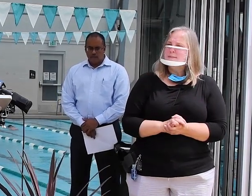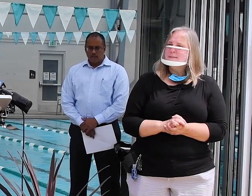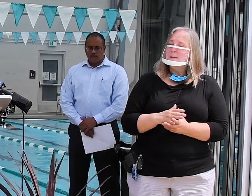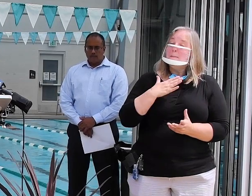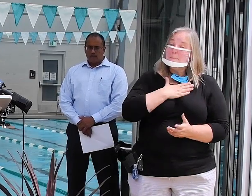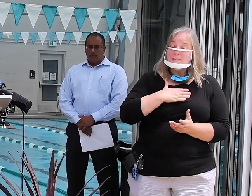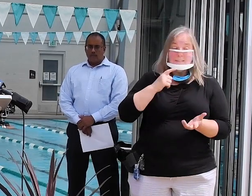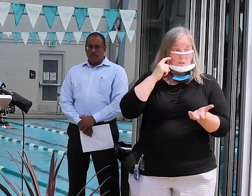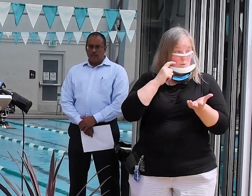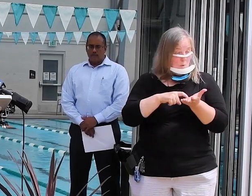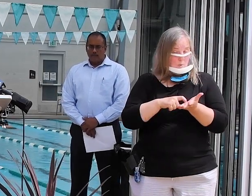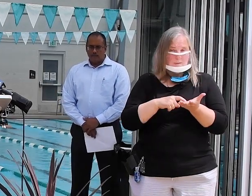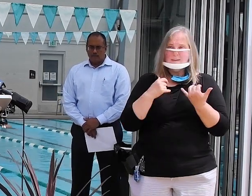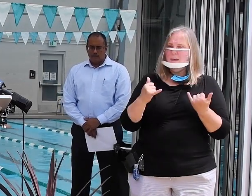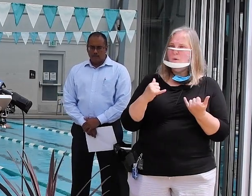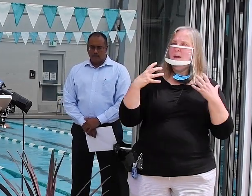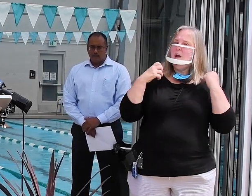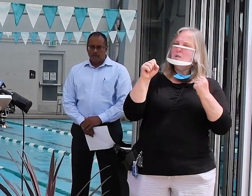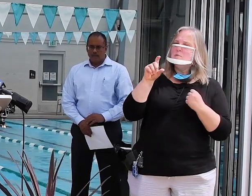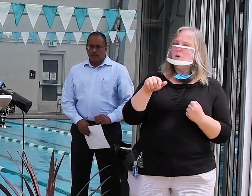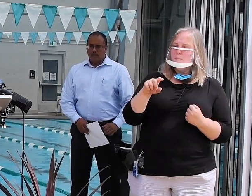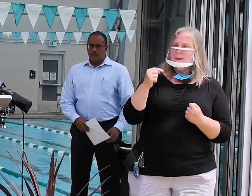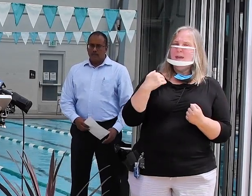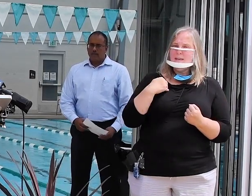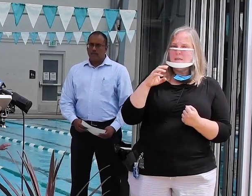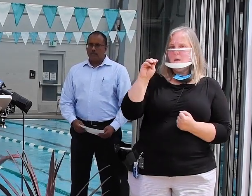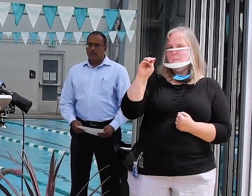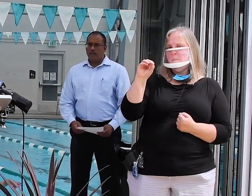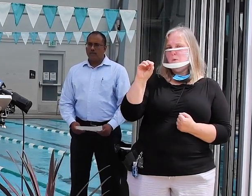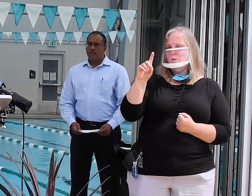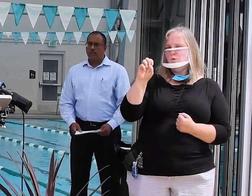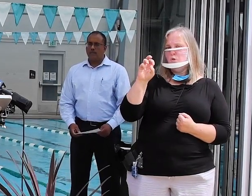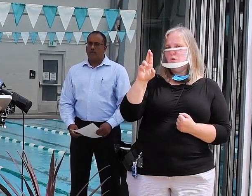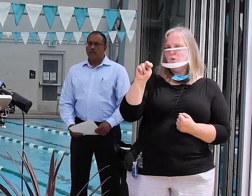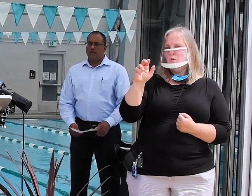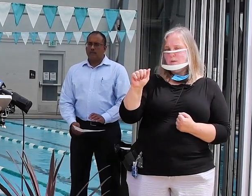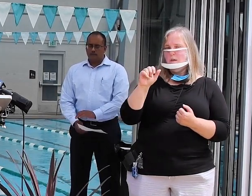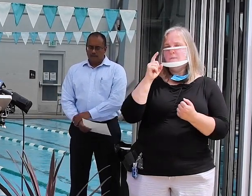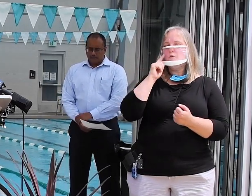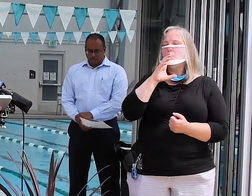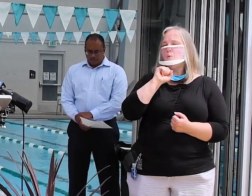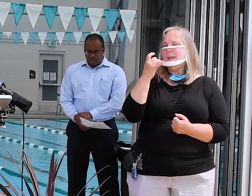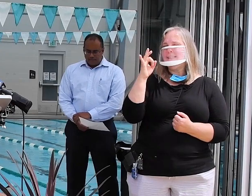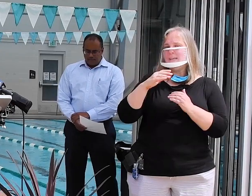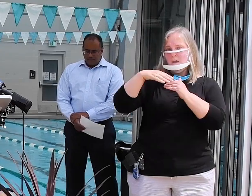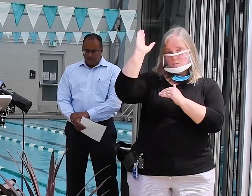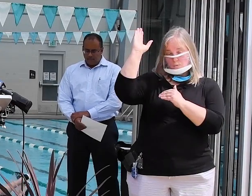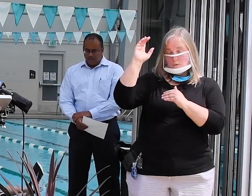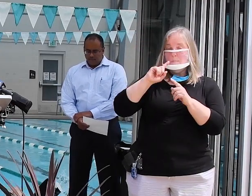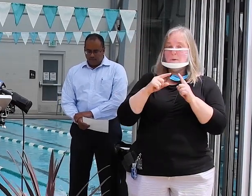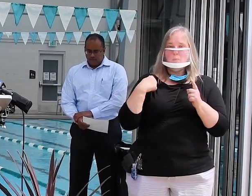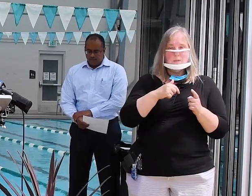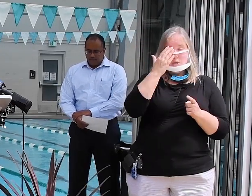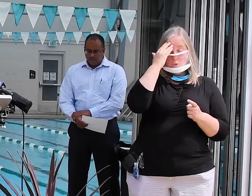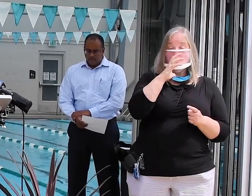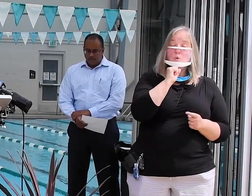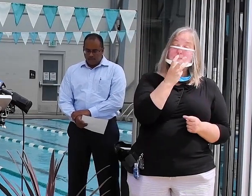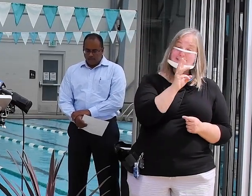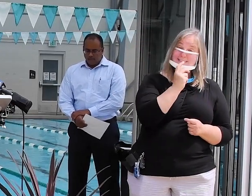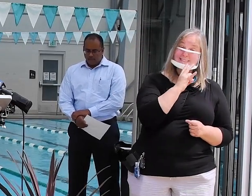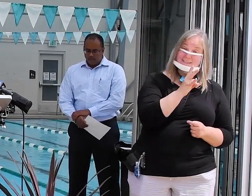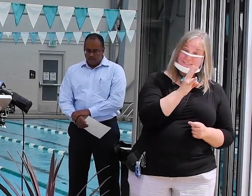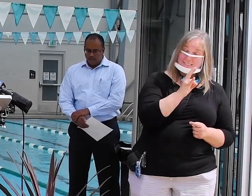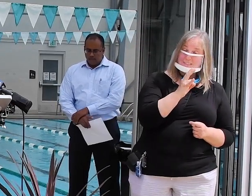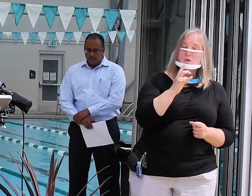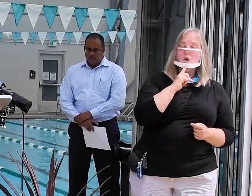note that right now the health department has the Moderna, which is 18 and older, but we know our 16 and 17-year-olds